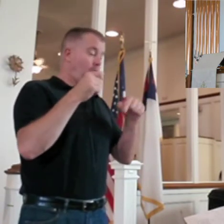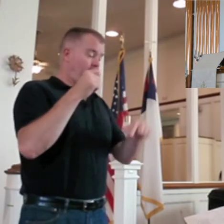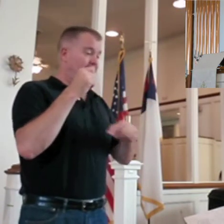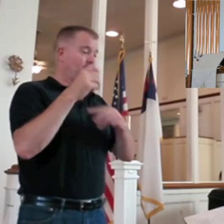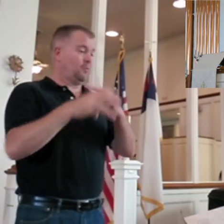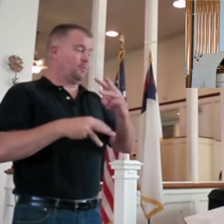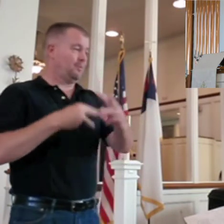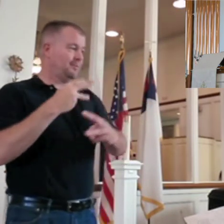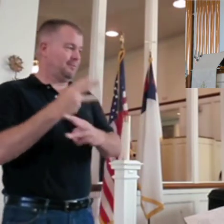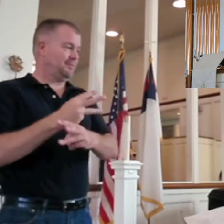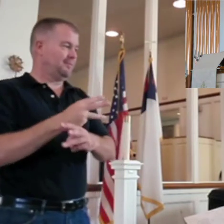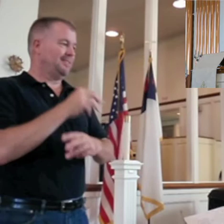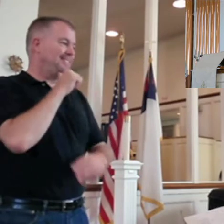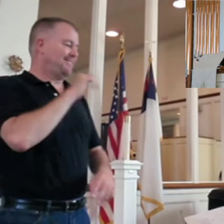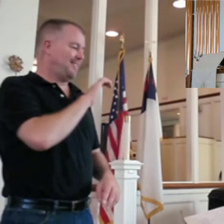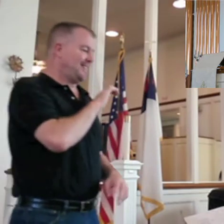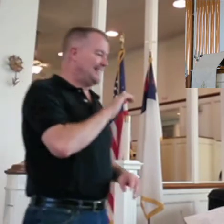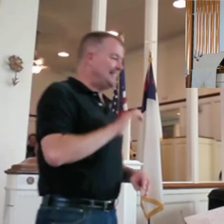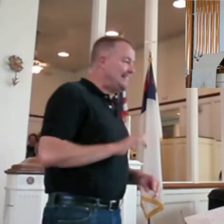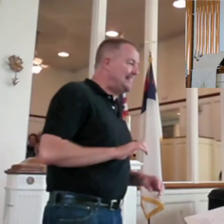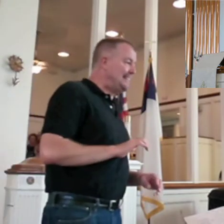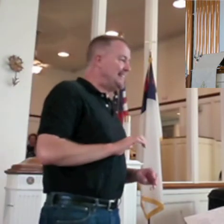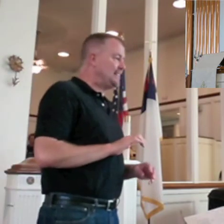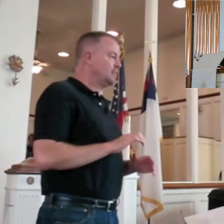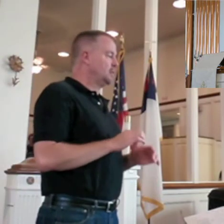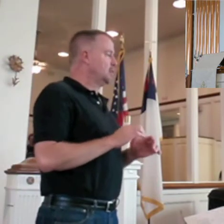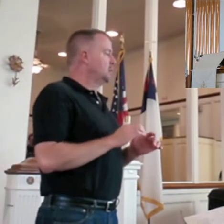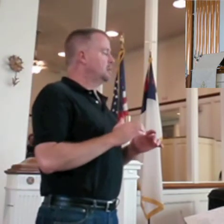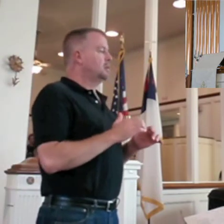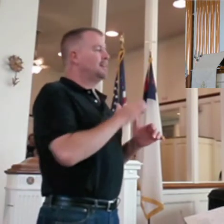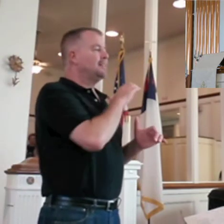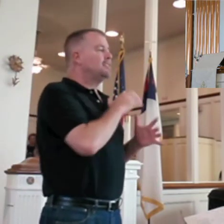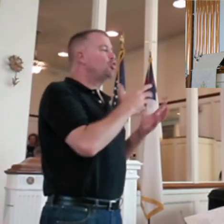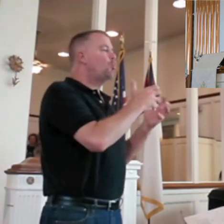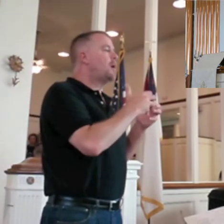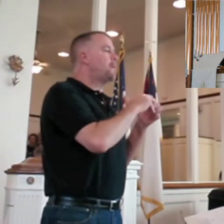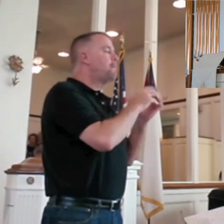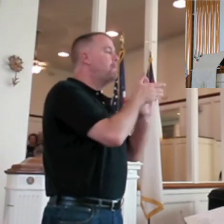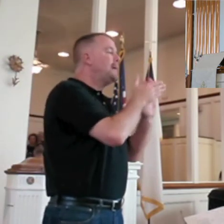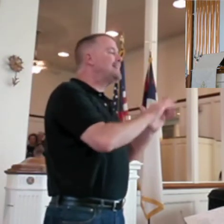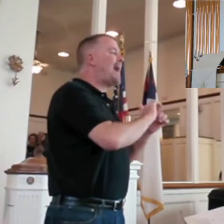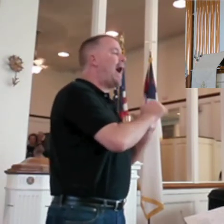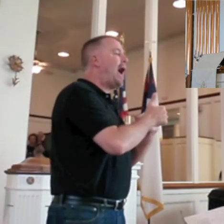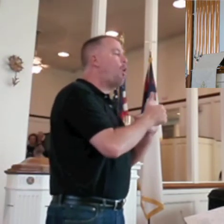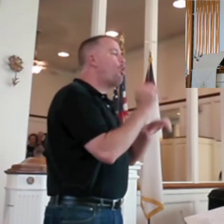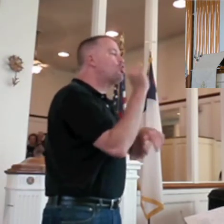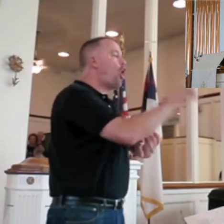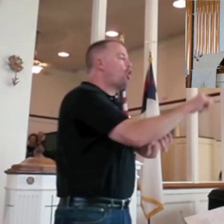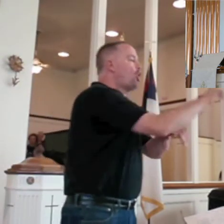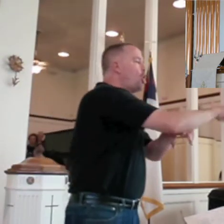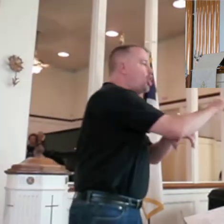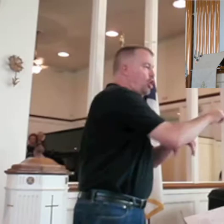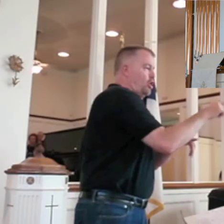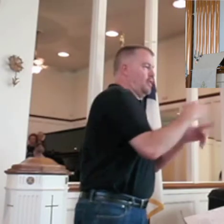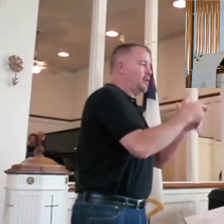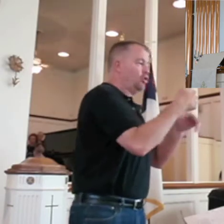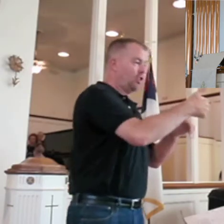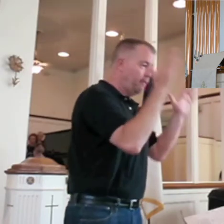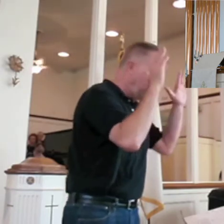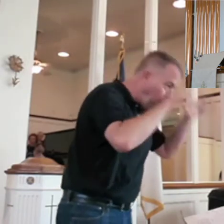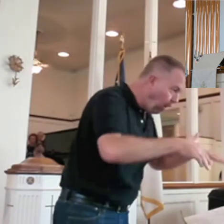embody this realm, which instead of Caesar's peace by conquest, is peace by service